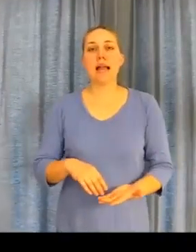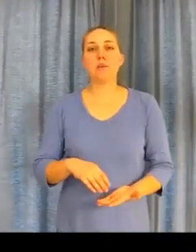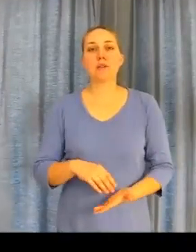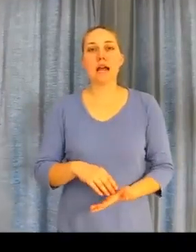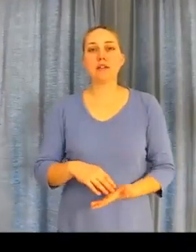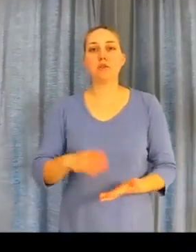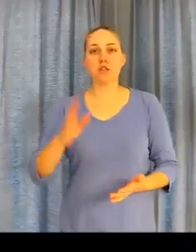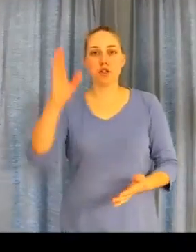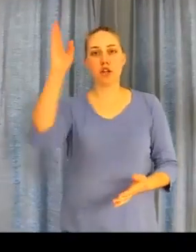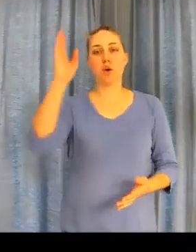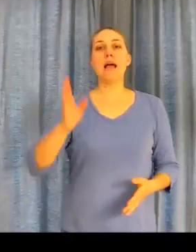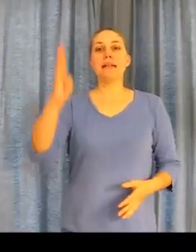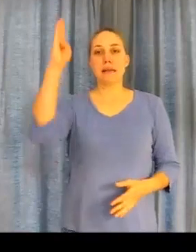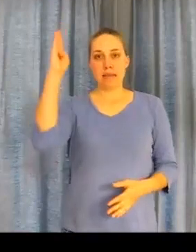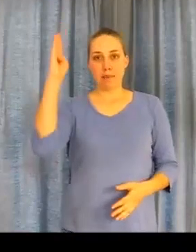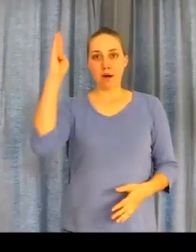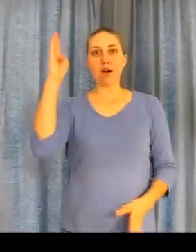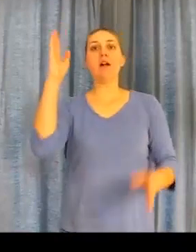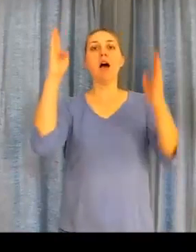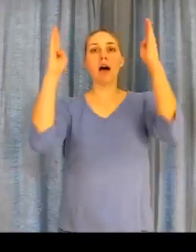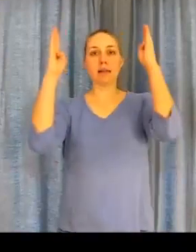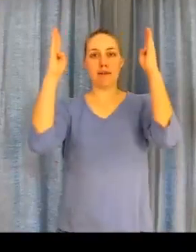real signs, we're just going to show September 11th,